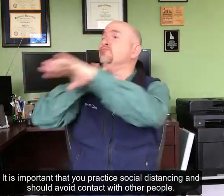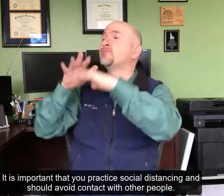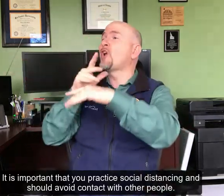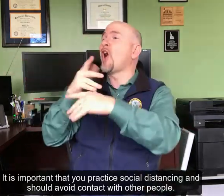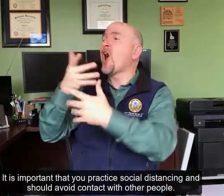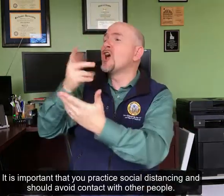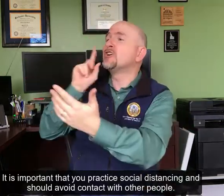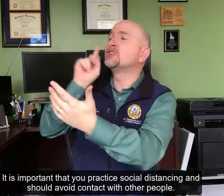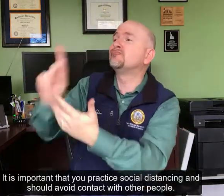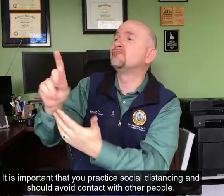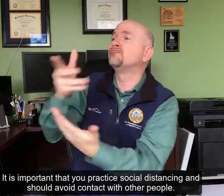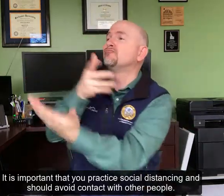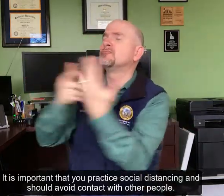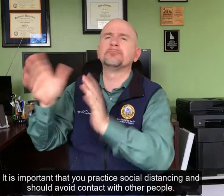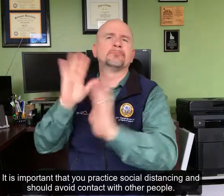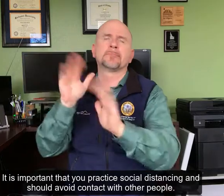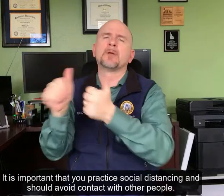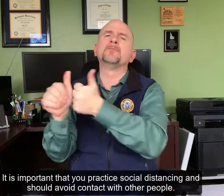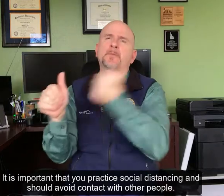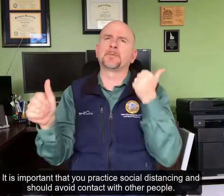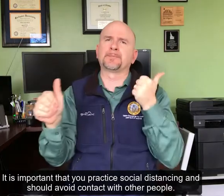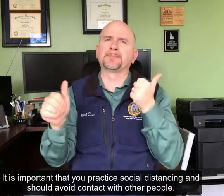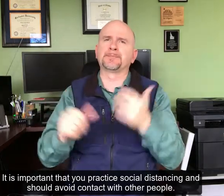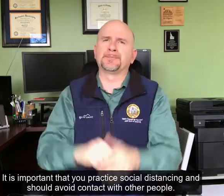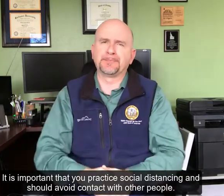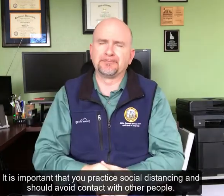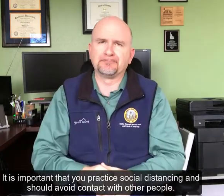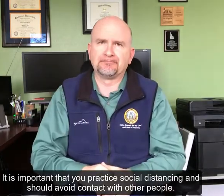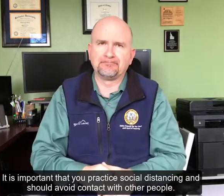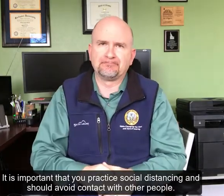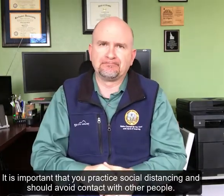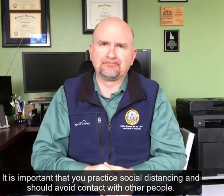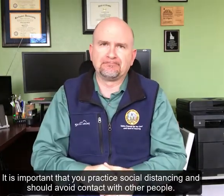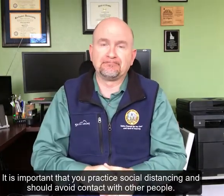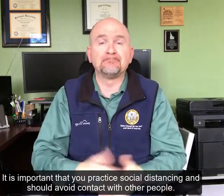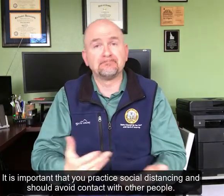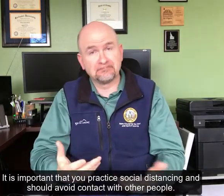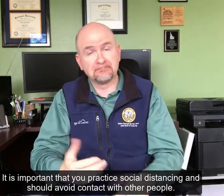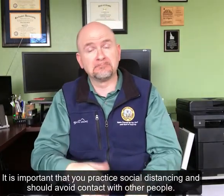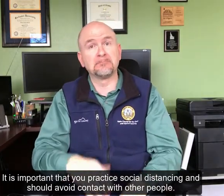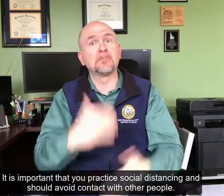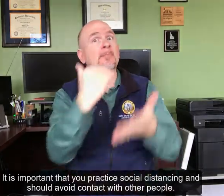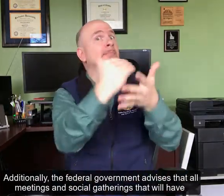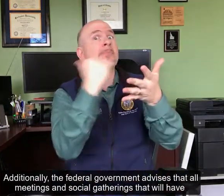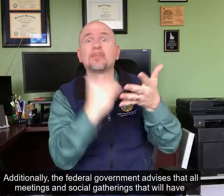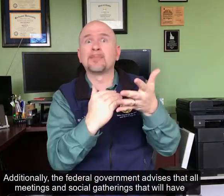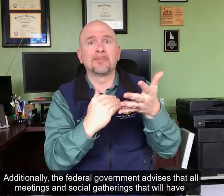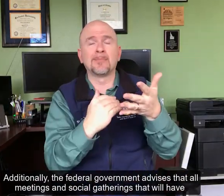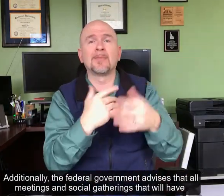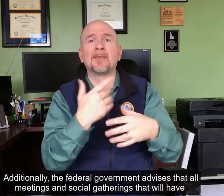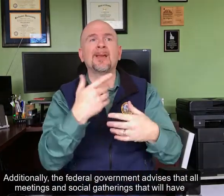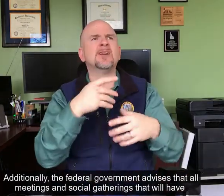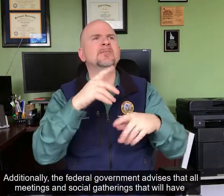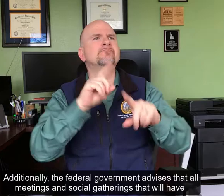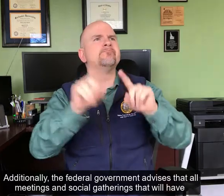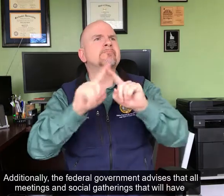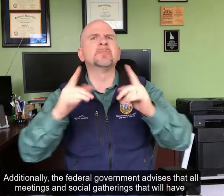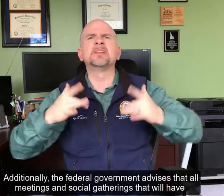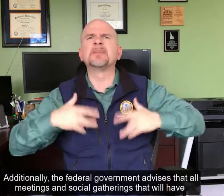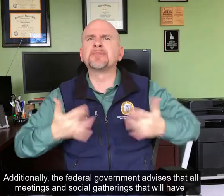with other people. Additionally, the federal government